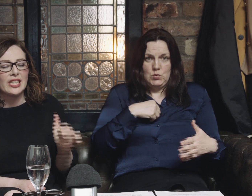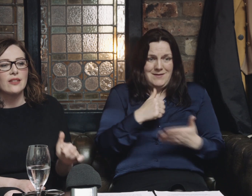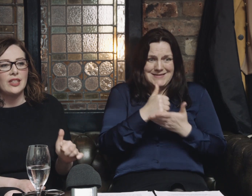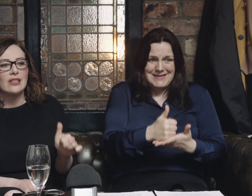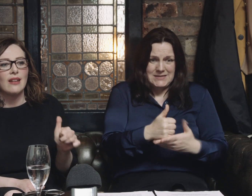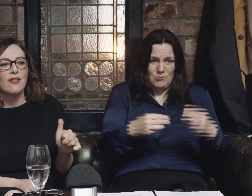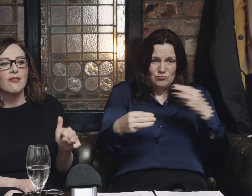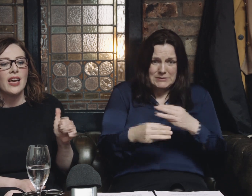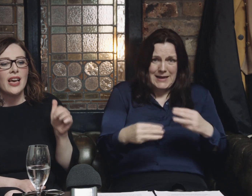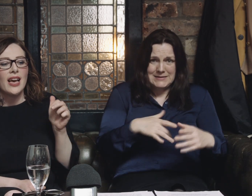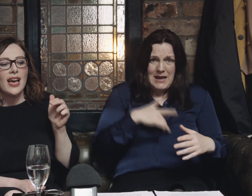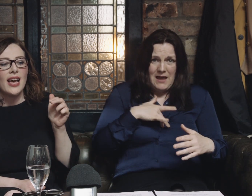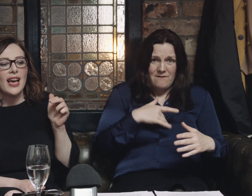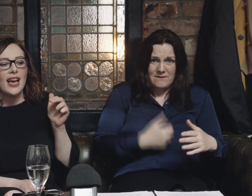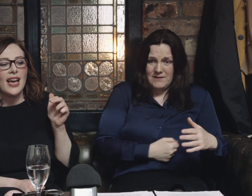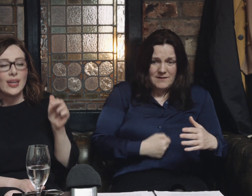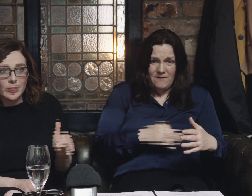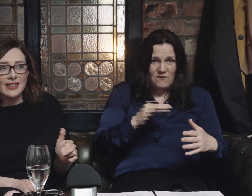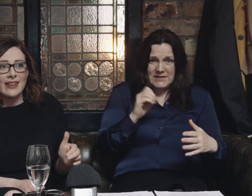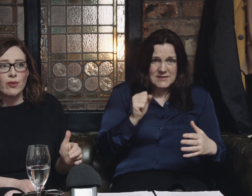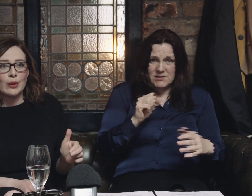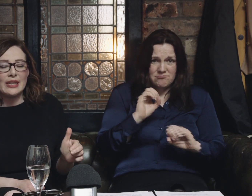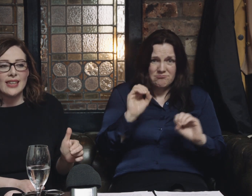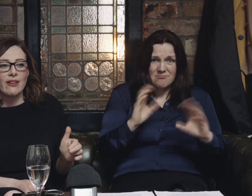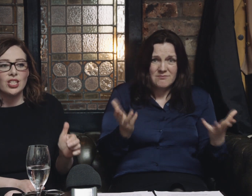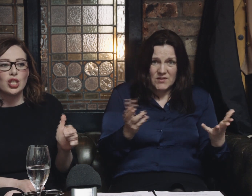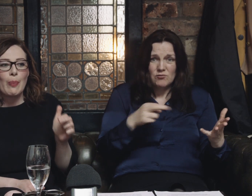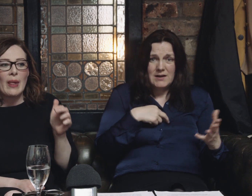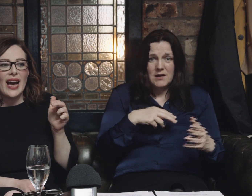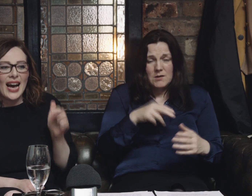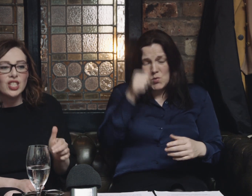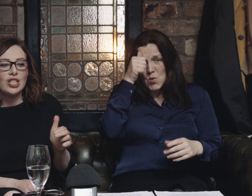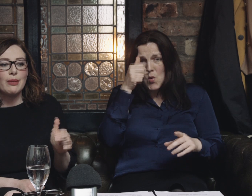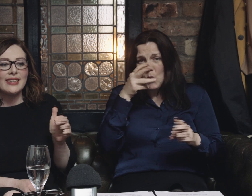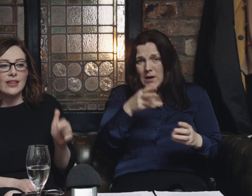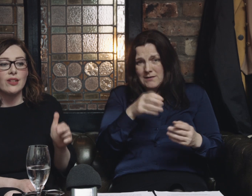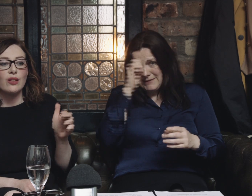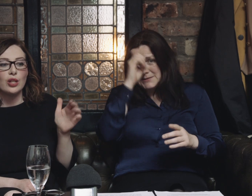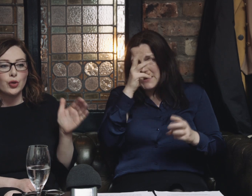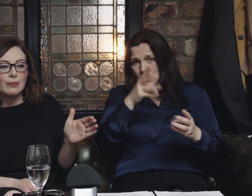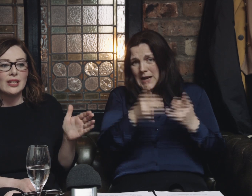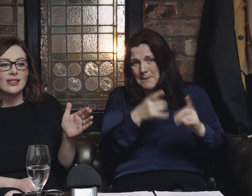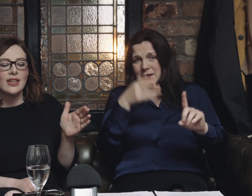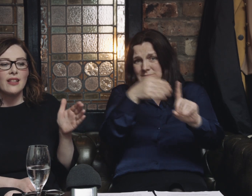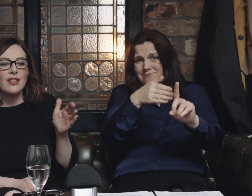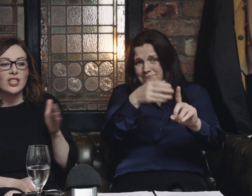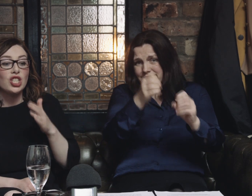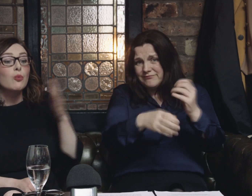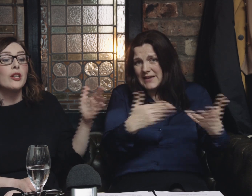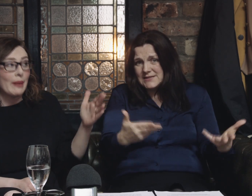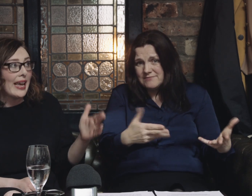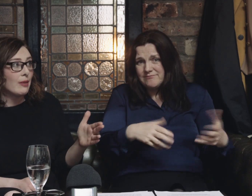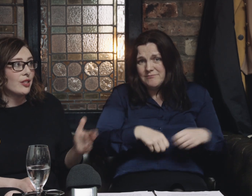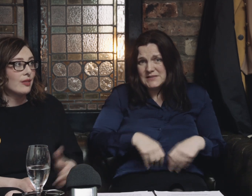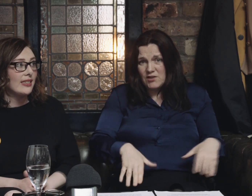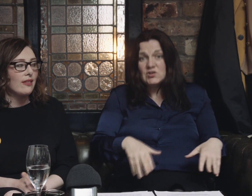fetus or protect fetal life. It was an inevitable miscarriage. Had she been given the treatment that she